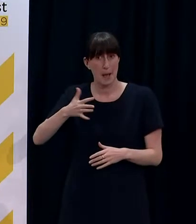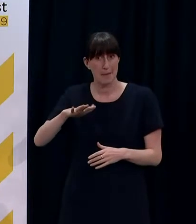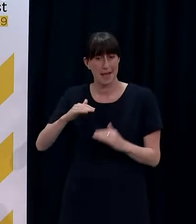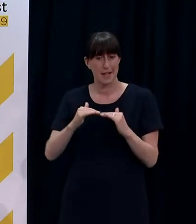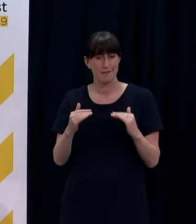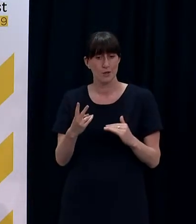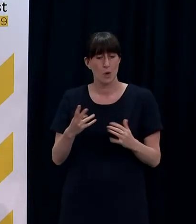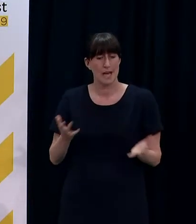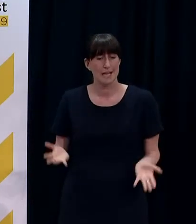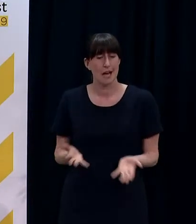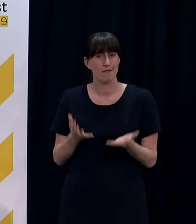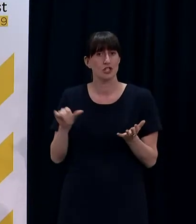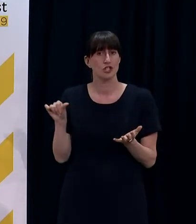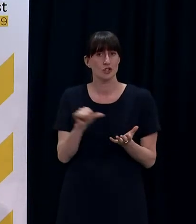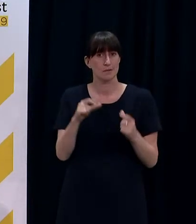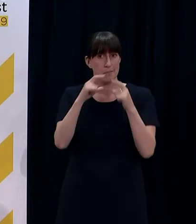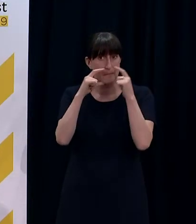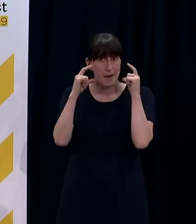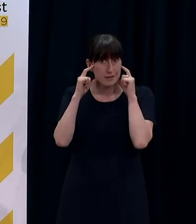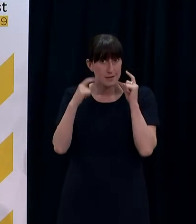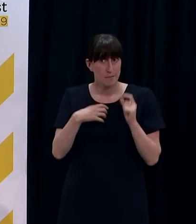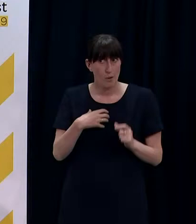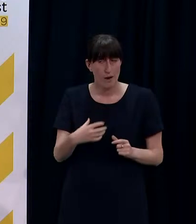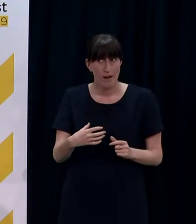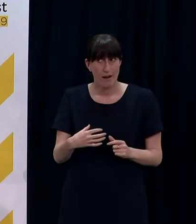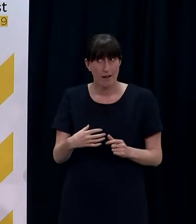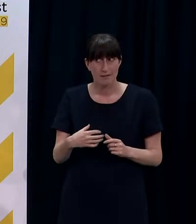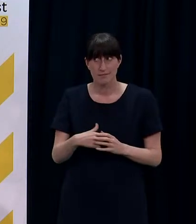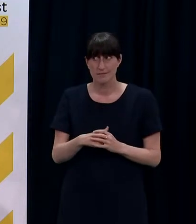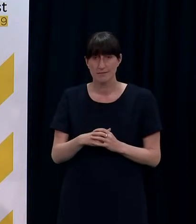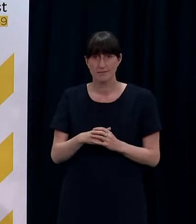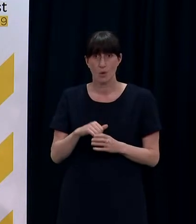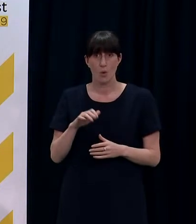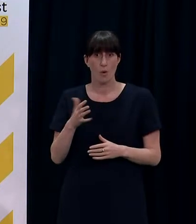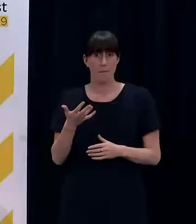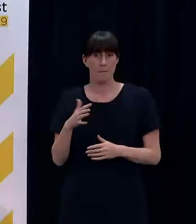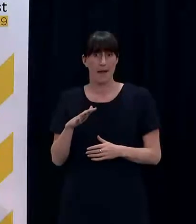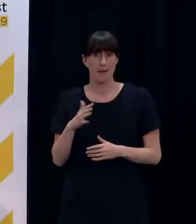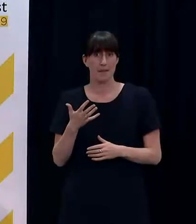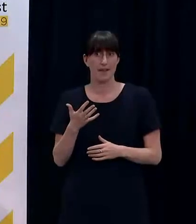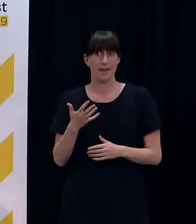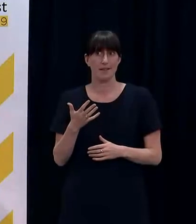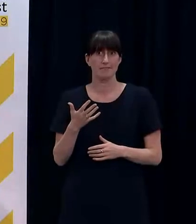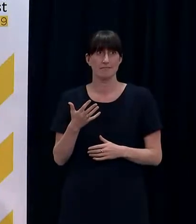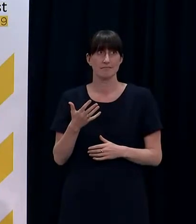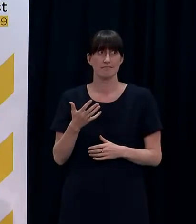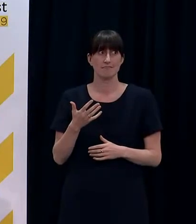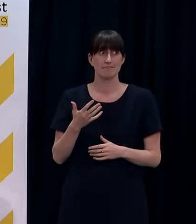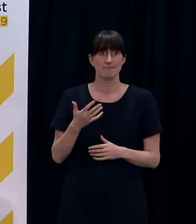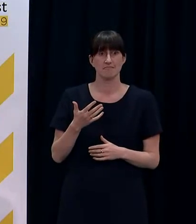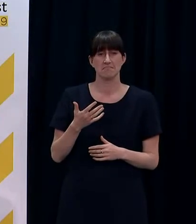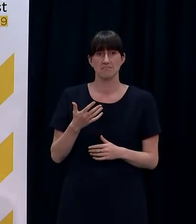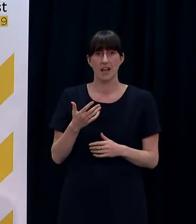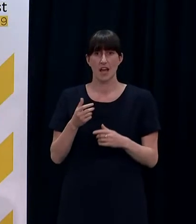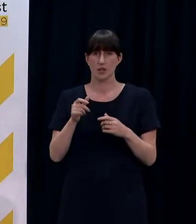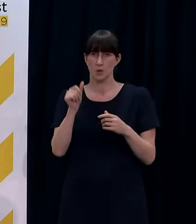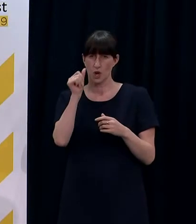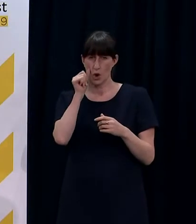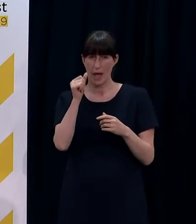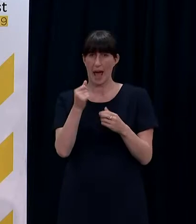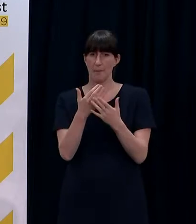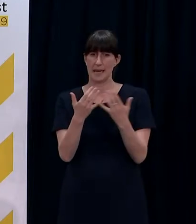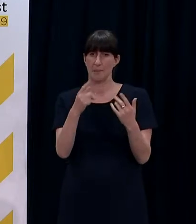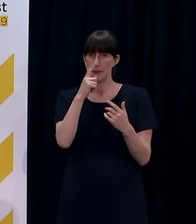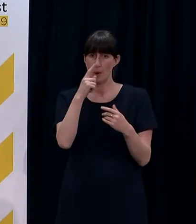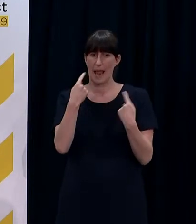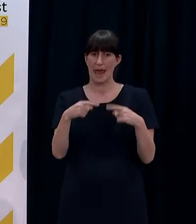at level 2, and perhaps some changes to the number of people in those group settings? Is that on the As I